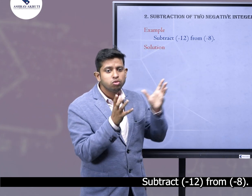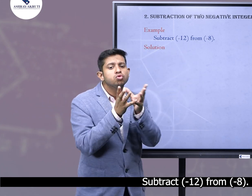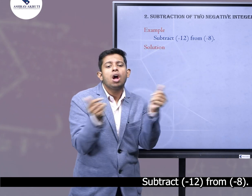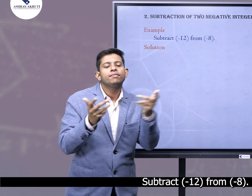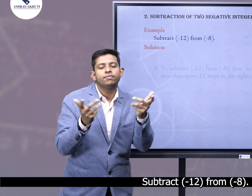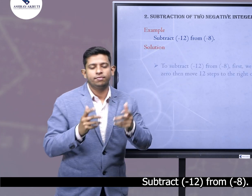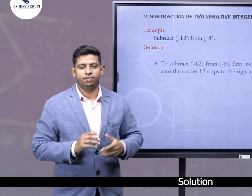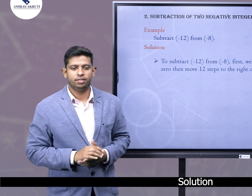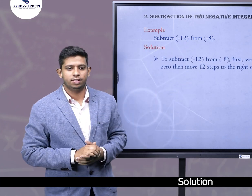Solution.